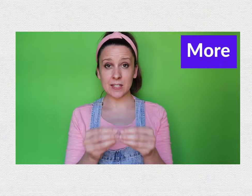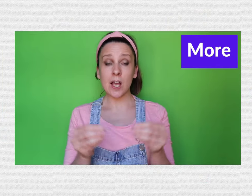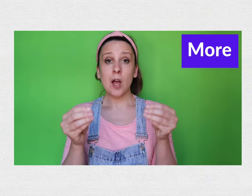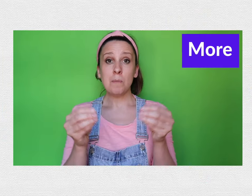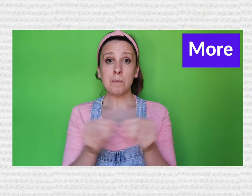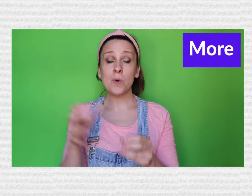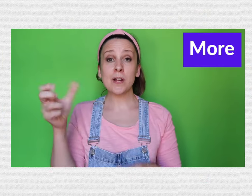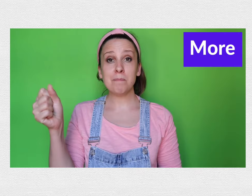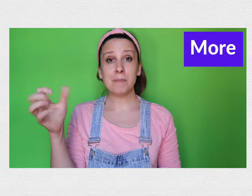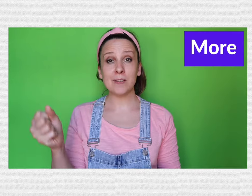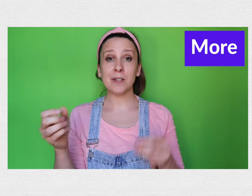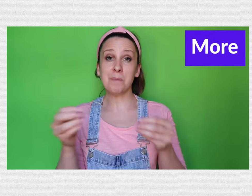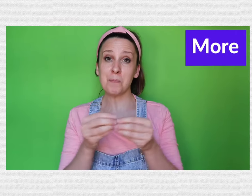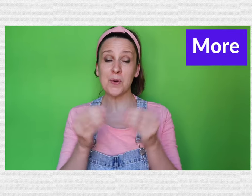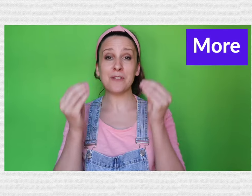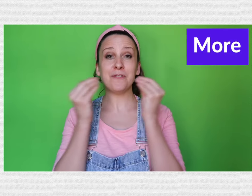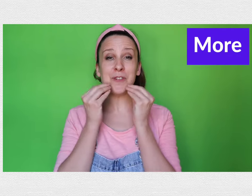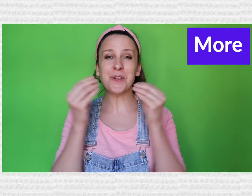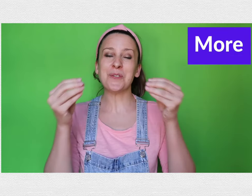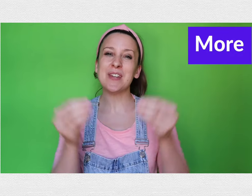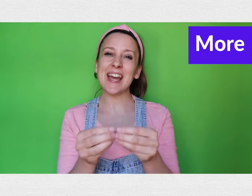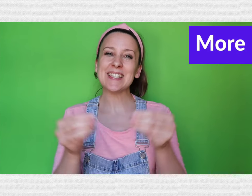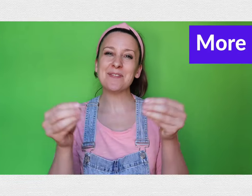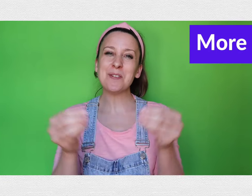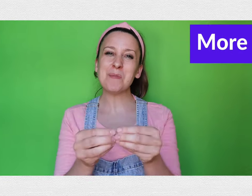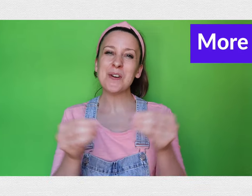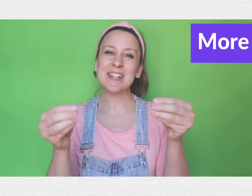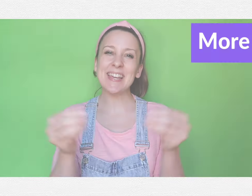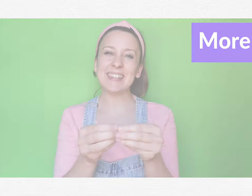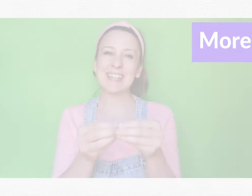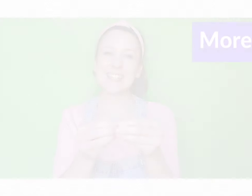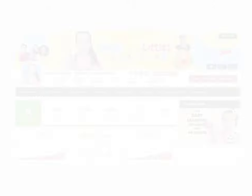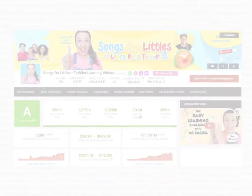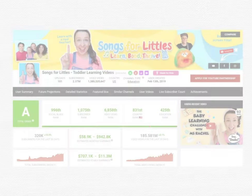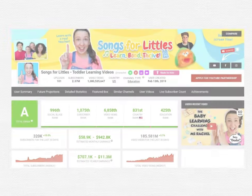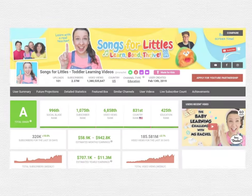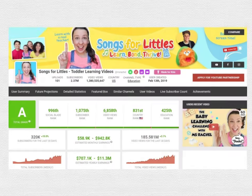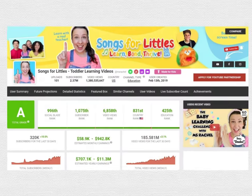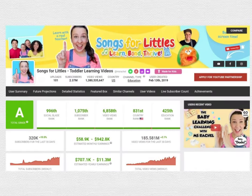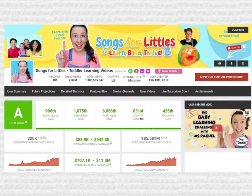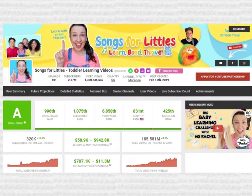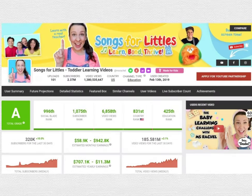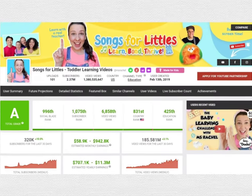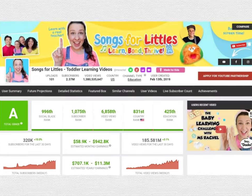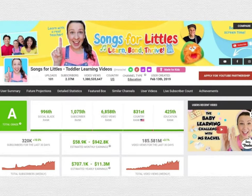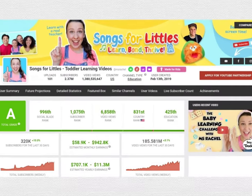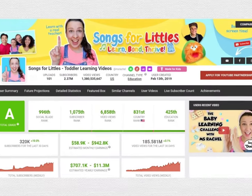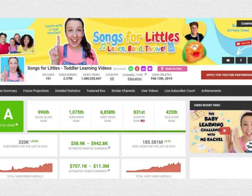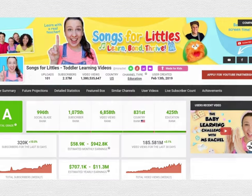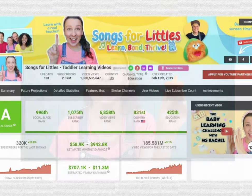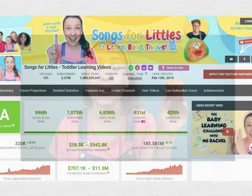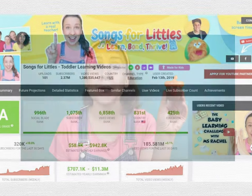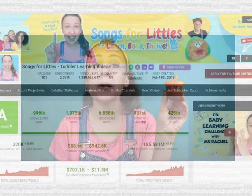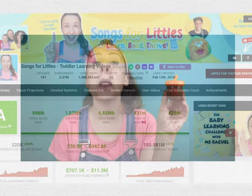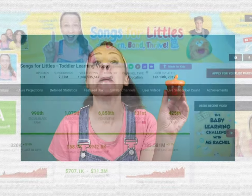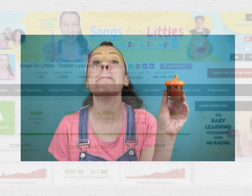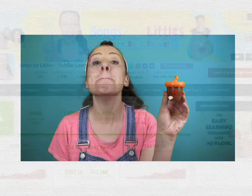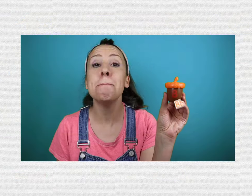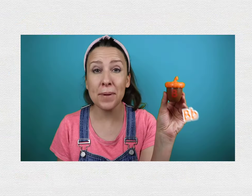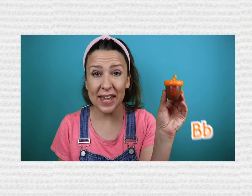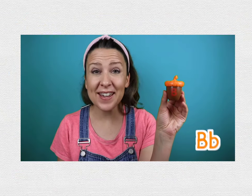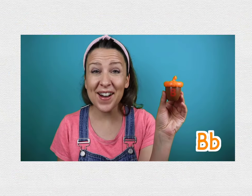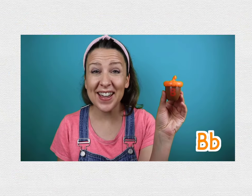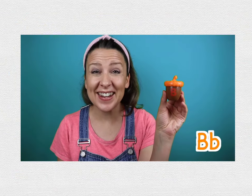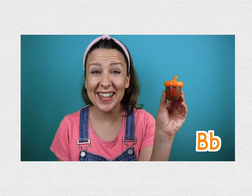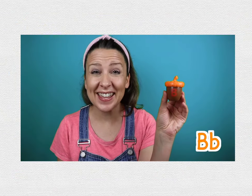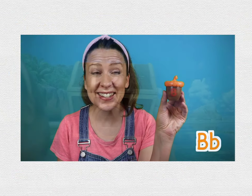make a show that would help other kids with speech delays like her son. The channel has over 2 million subscribers and 1 billion views. On